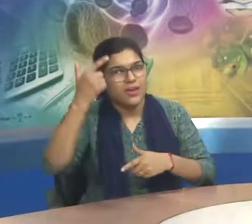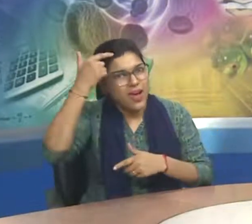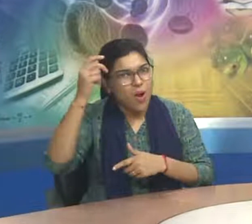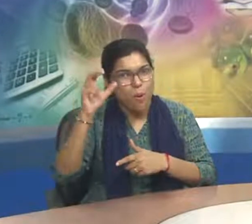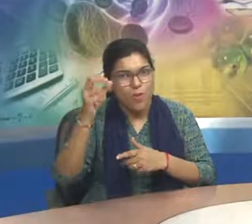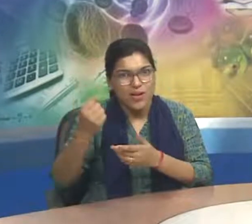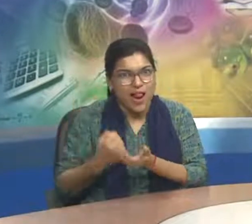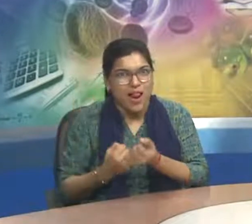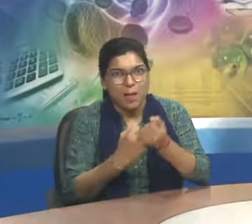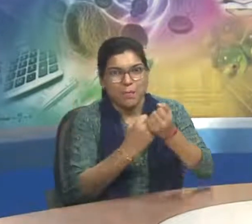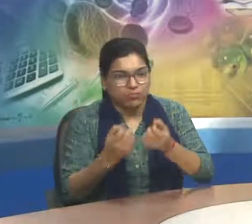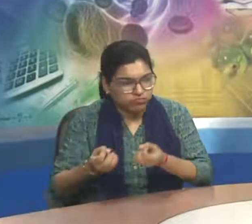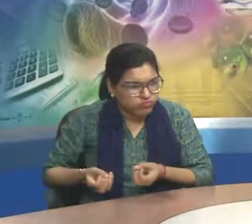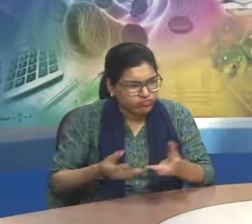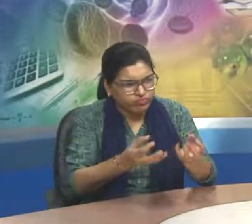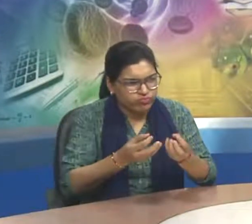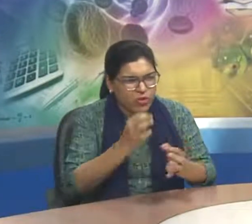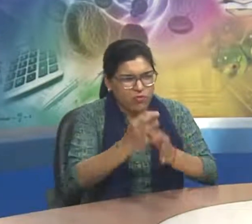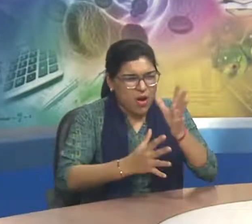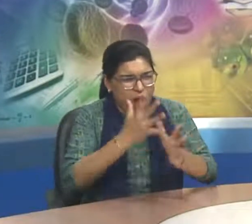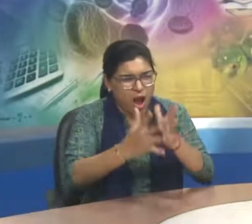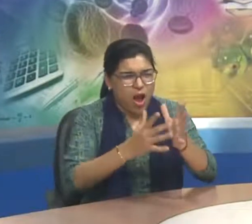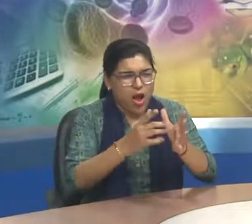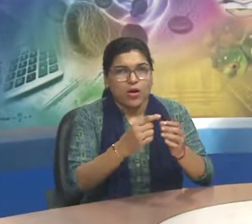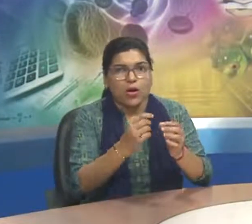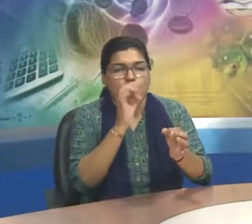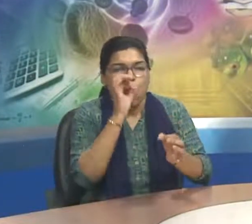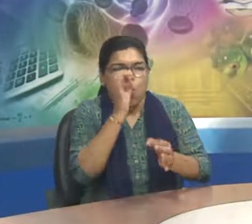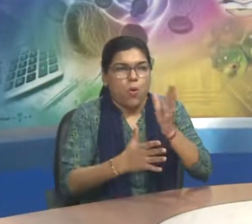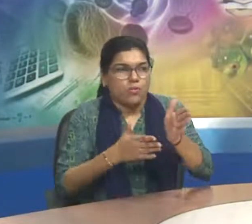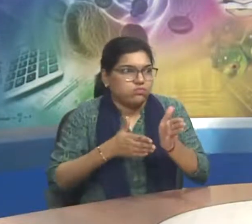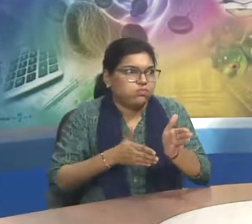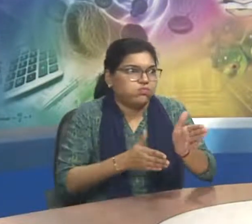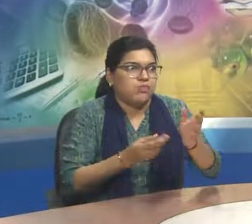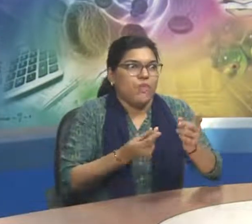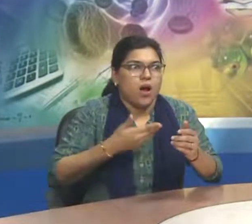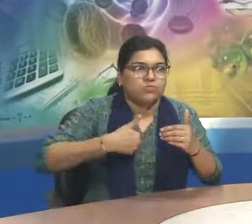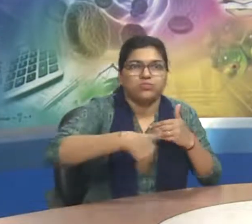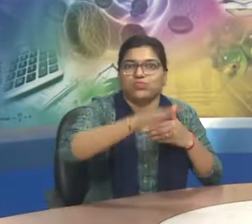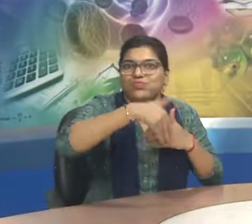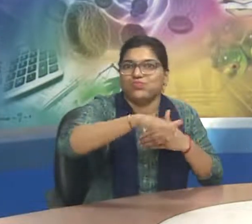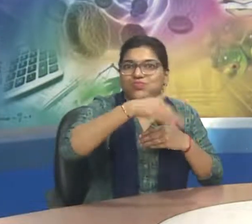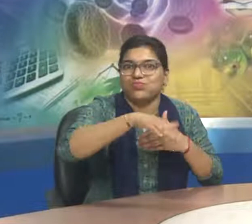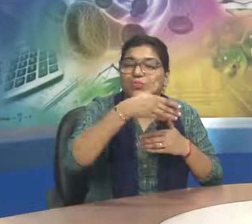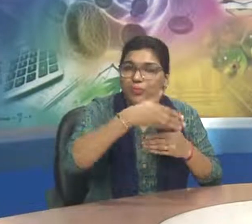like railways, you must have seen, and also the furnaces